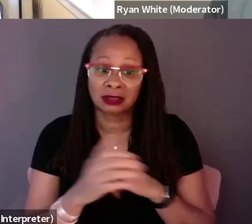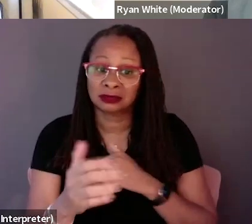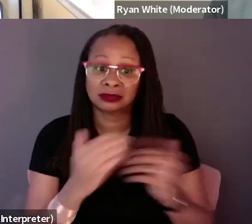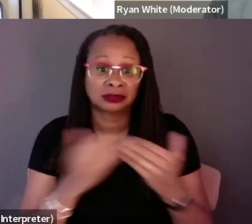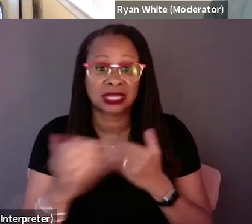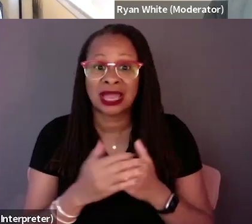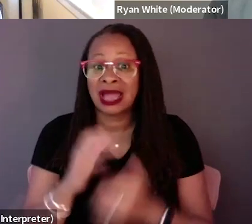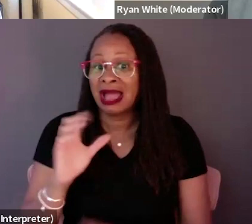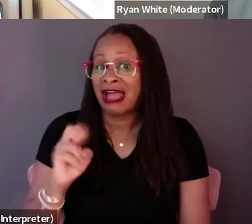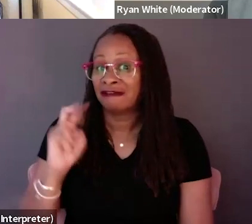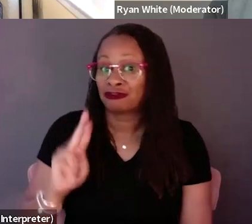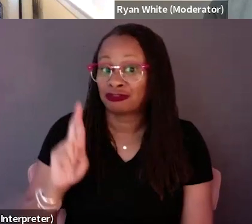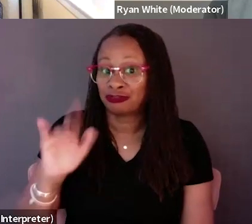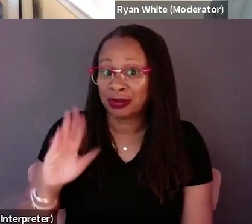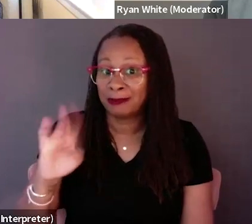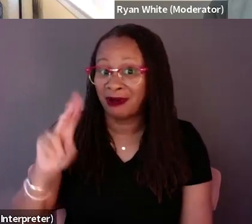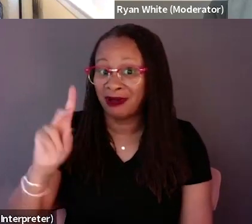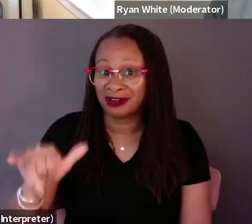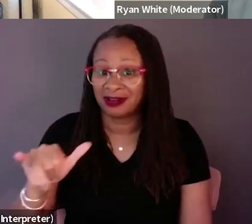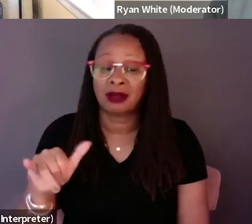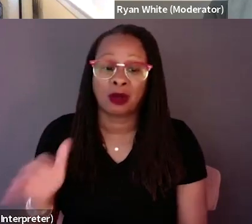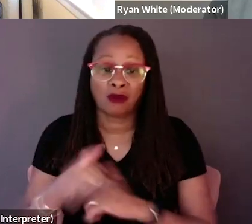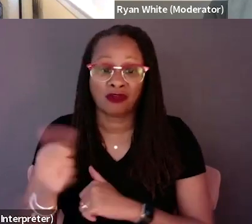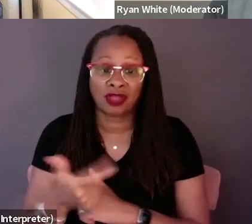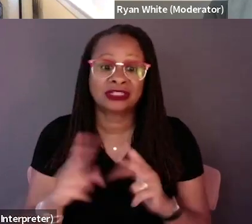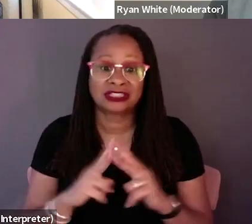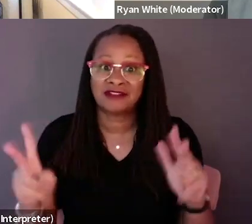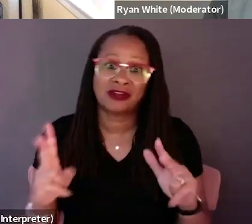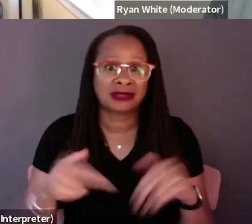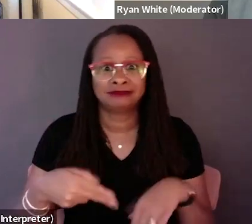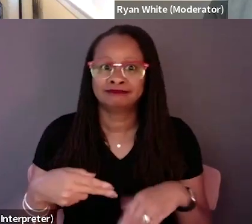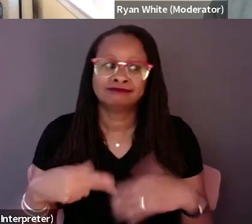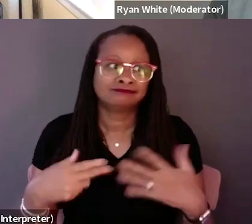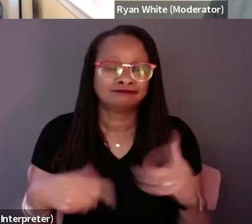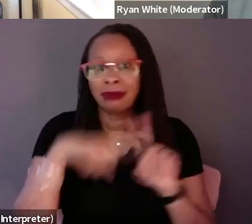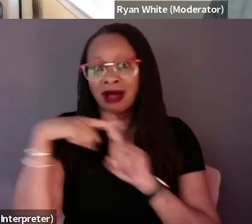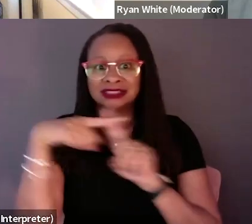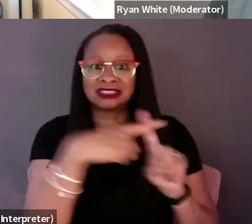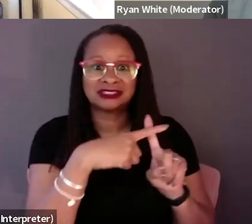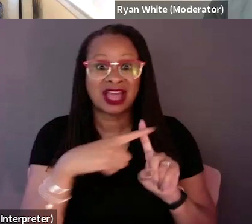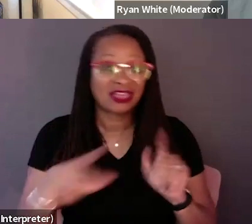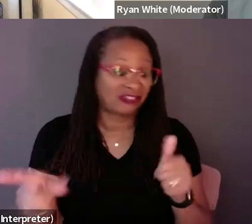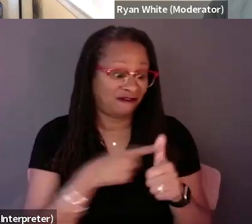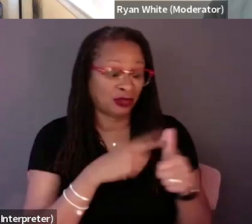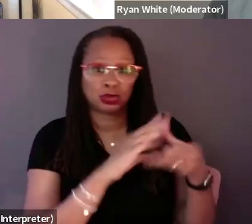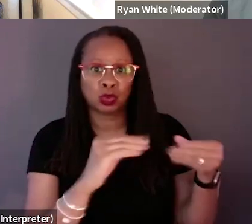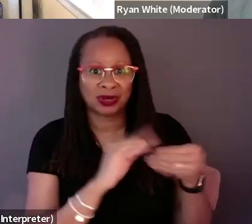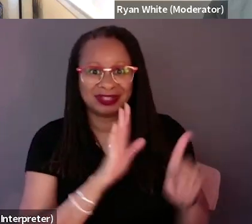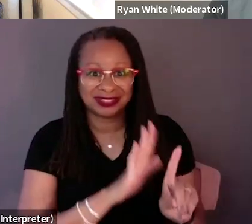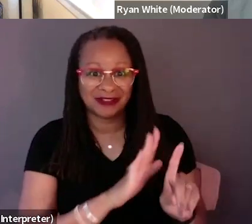although the Everybody overall ends up actually being, I think, surprisingly upbeat, that story was